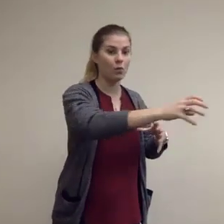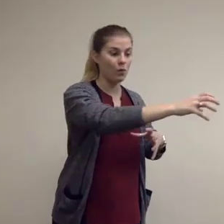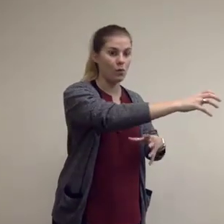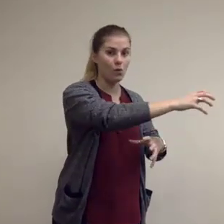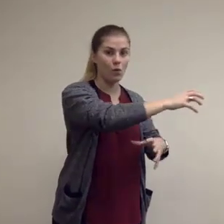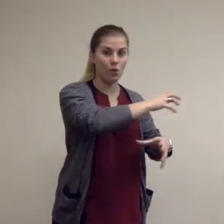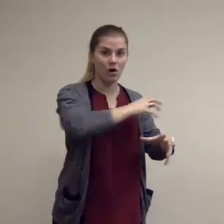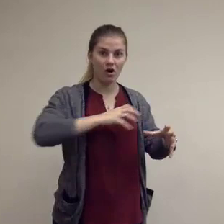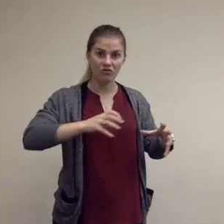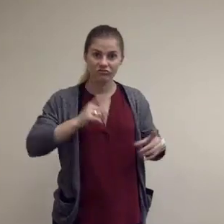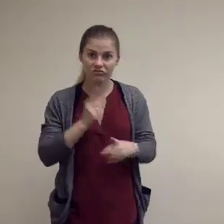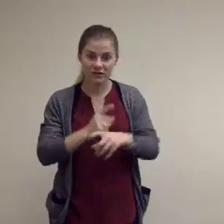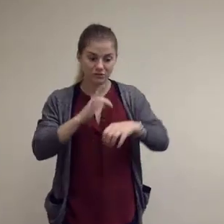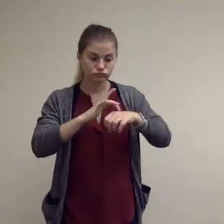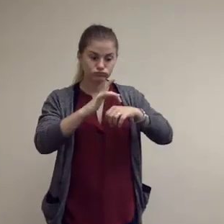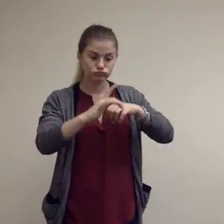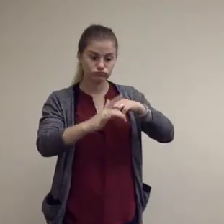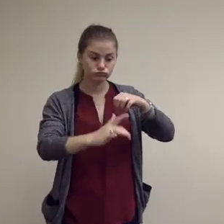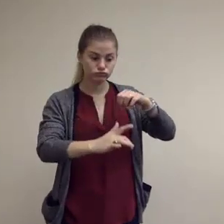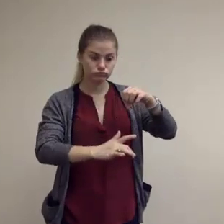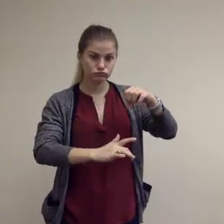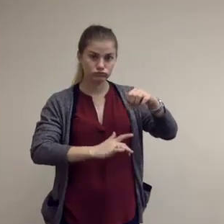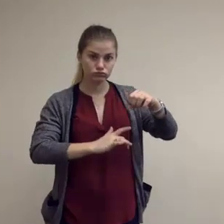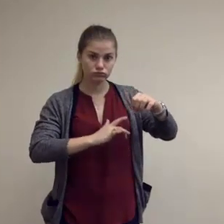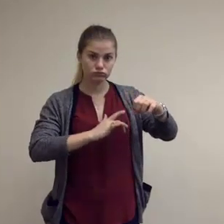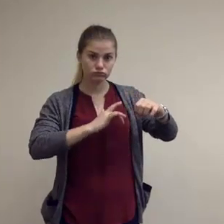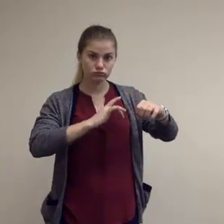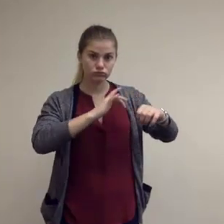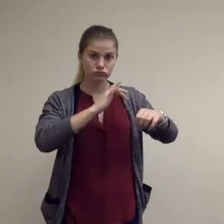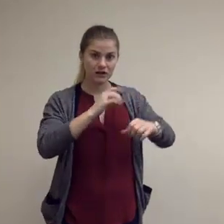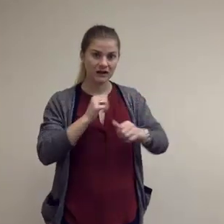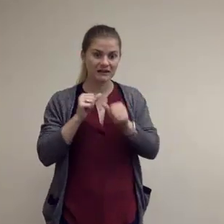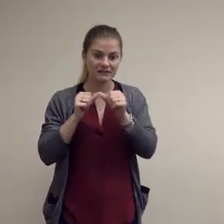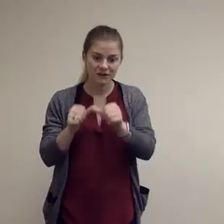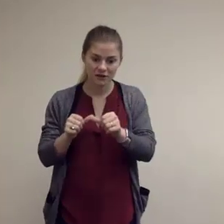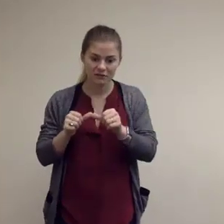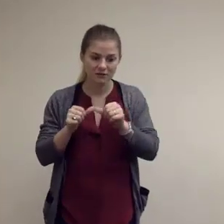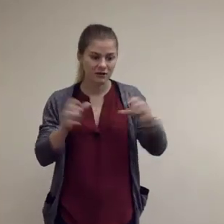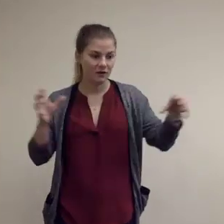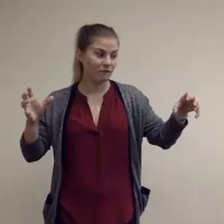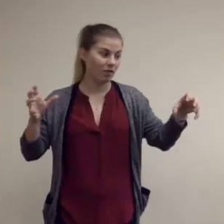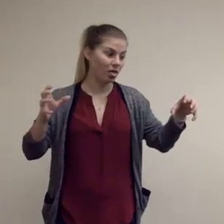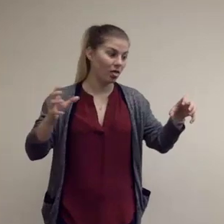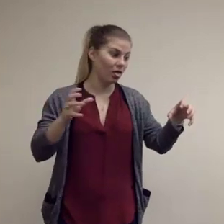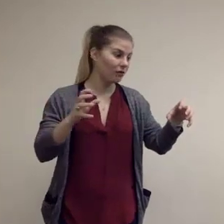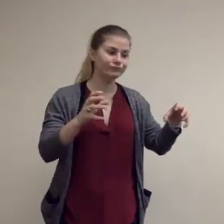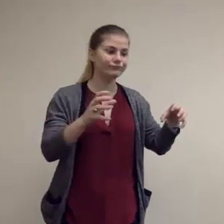we miss, and we fall away, and we miss again, and we keep missing actually falling into the sun. That's all an orbit really